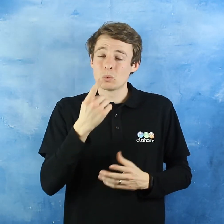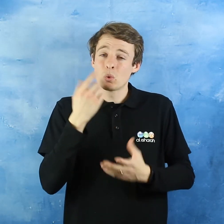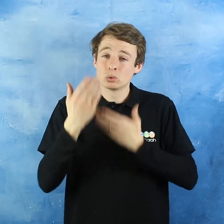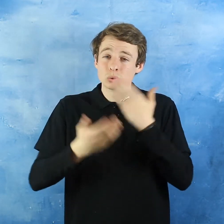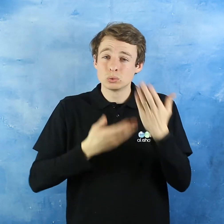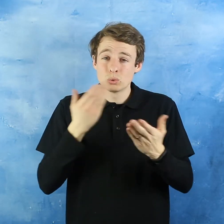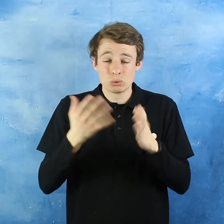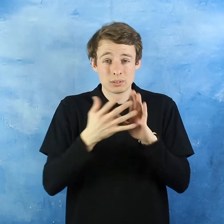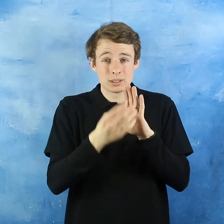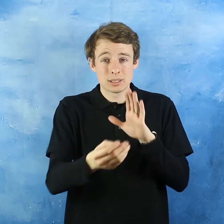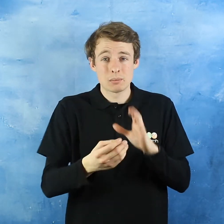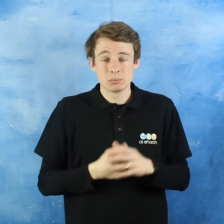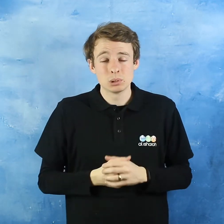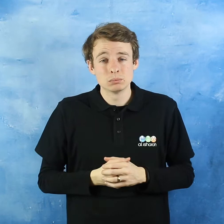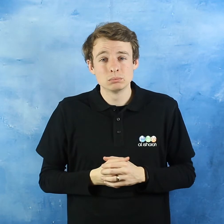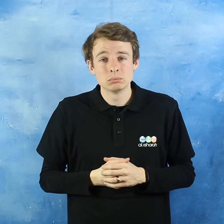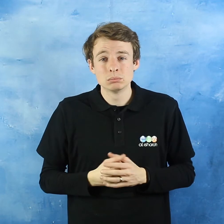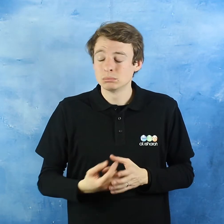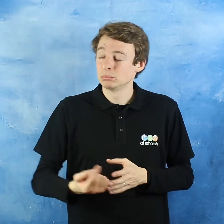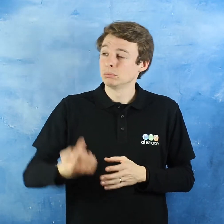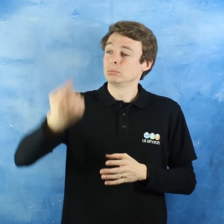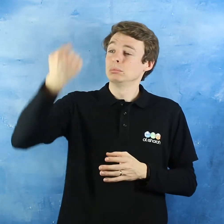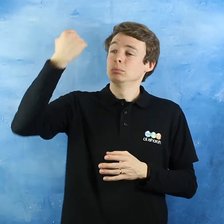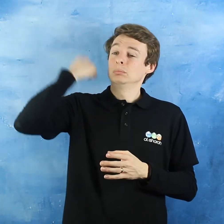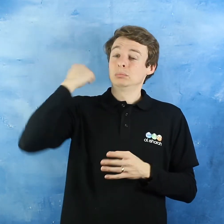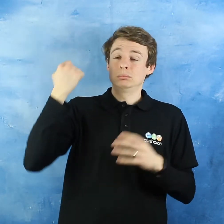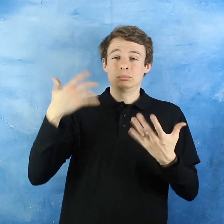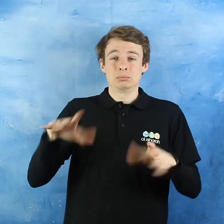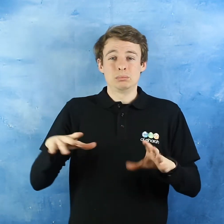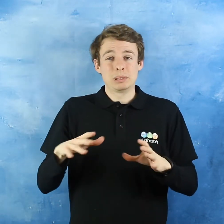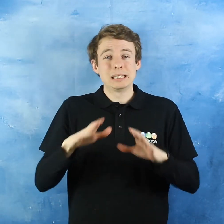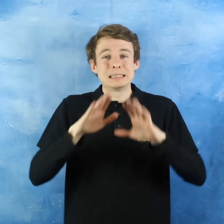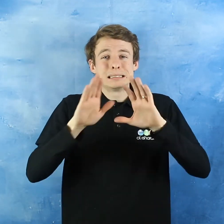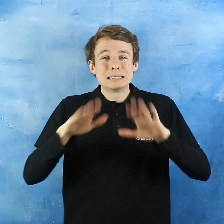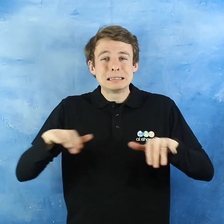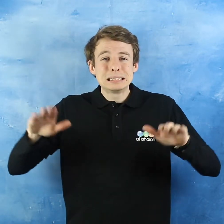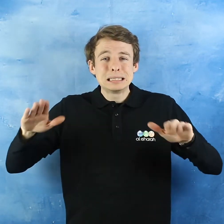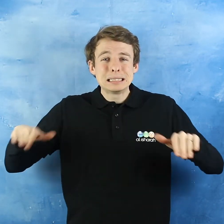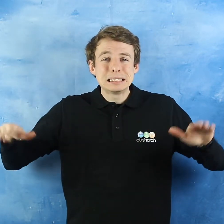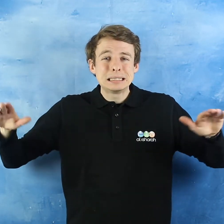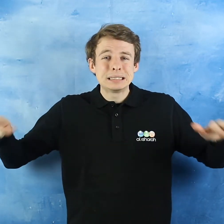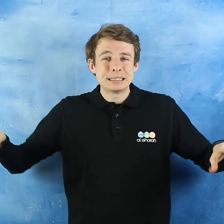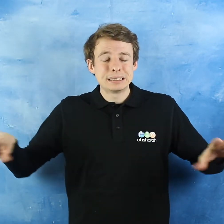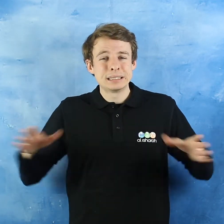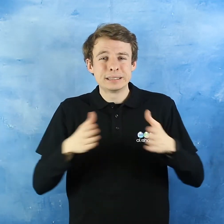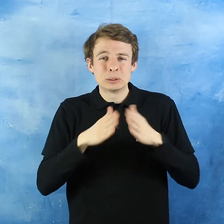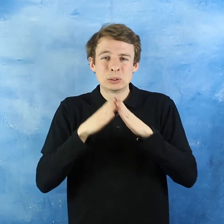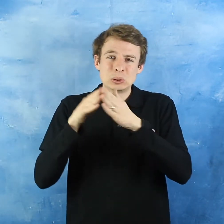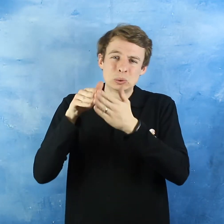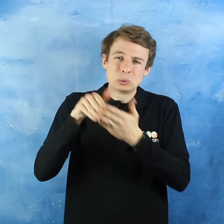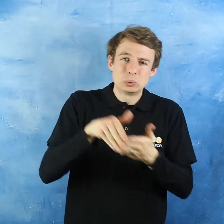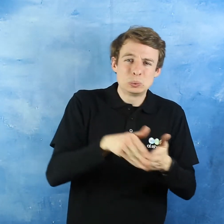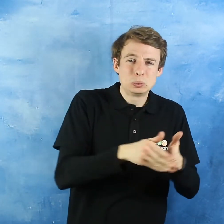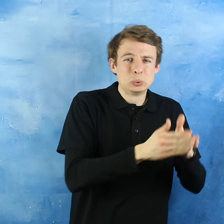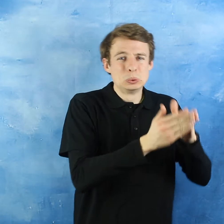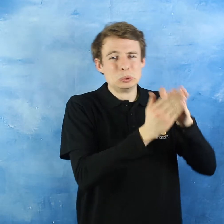a huge wave, water wave was coming like mountain. People are screaming. Some of them knew Ibrahim ibn Adham is